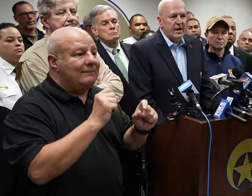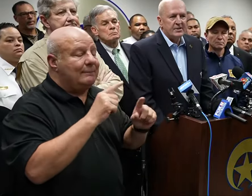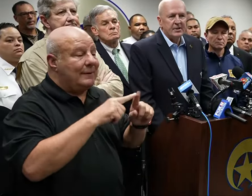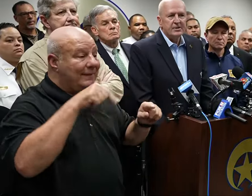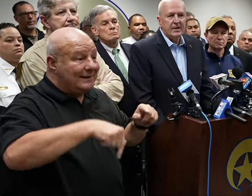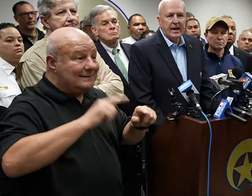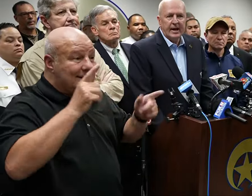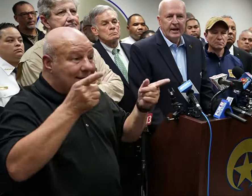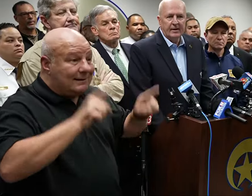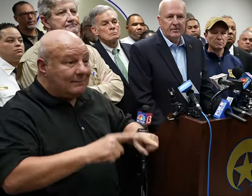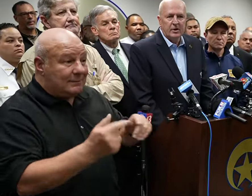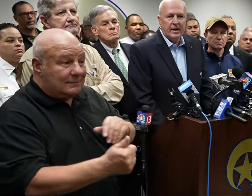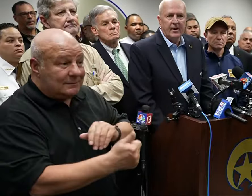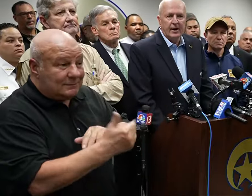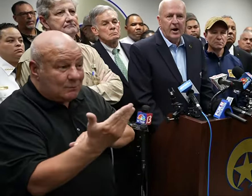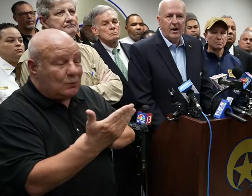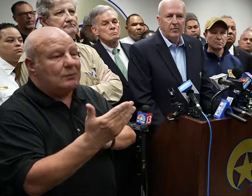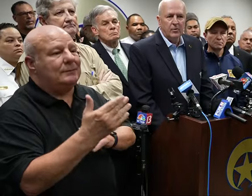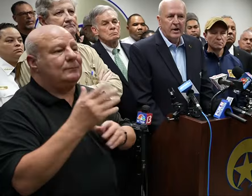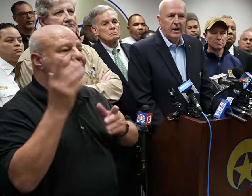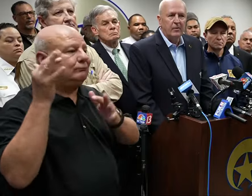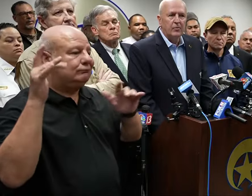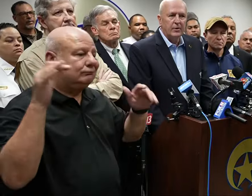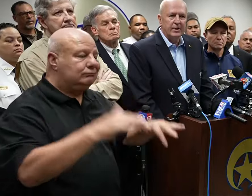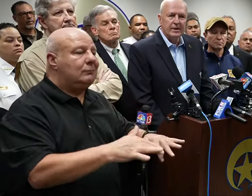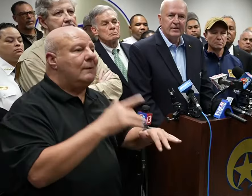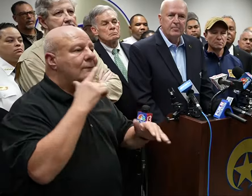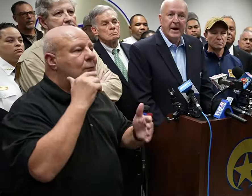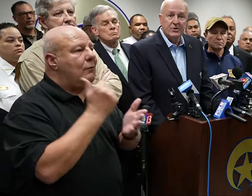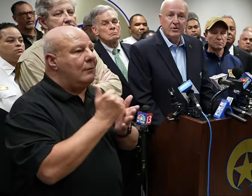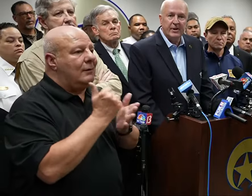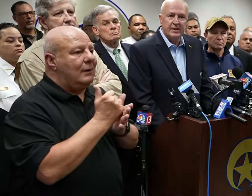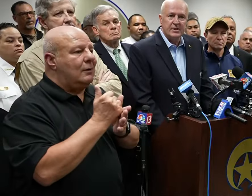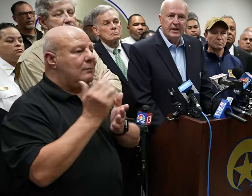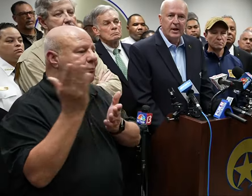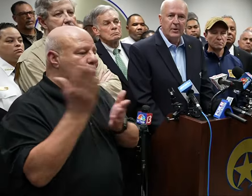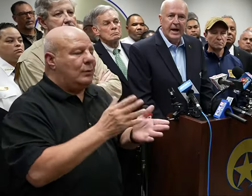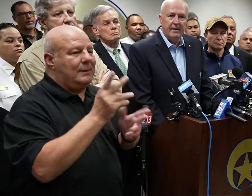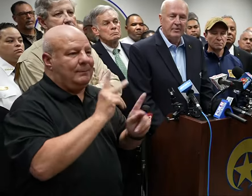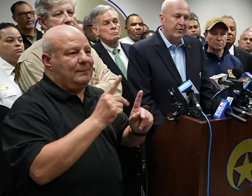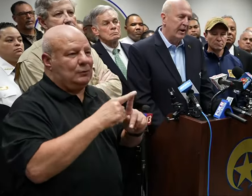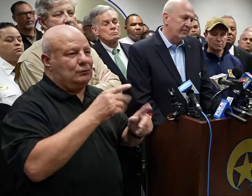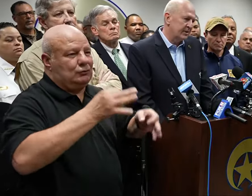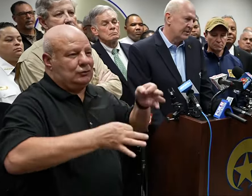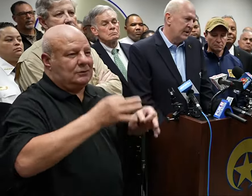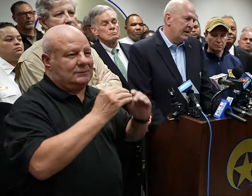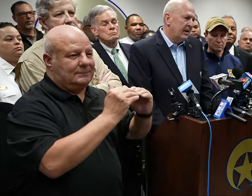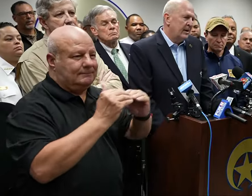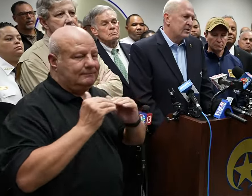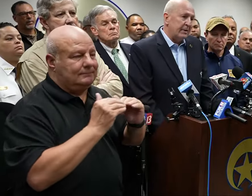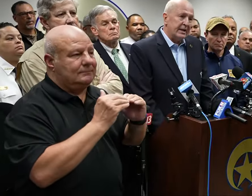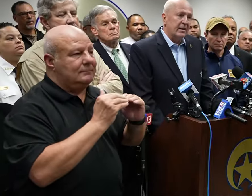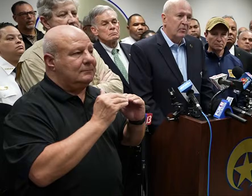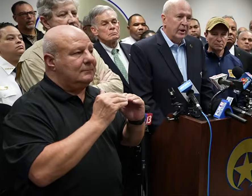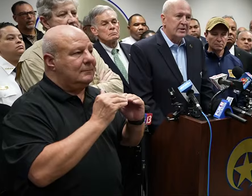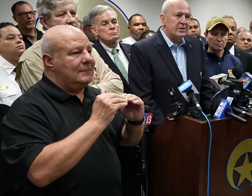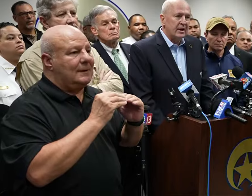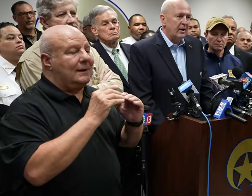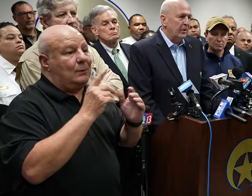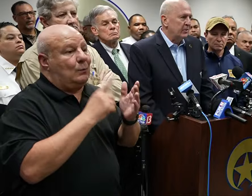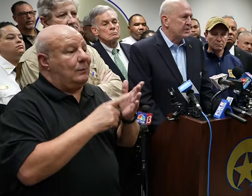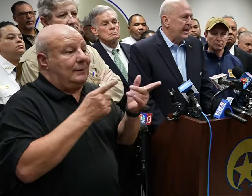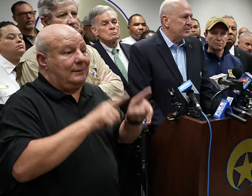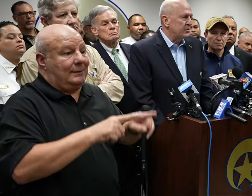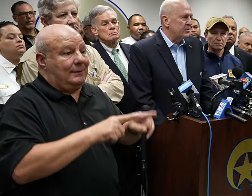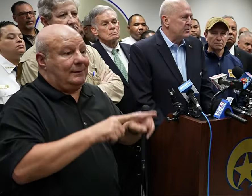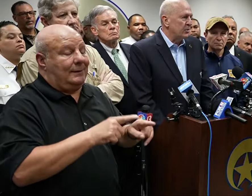to justice and carry on with the major events that we have in front of us. Speaking of which,